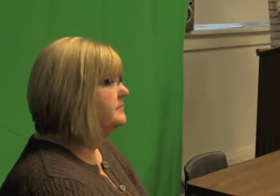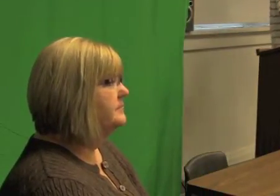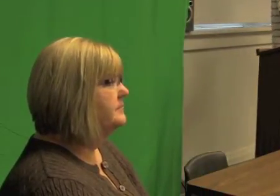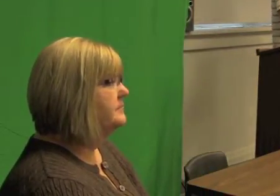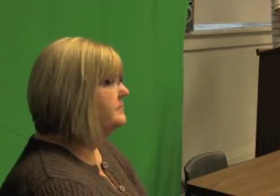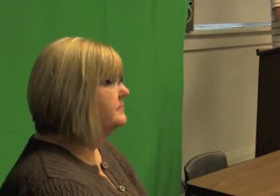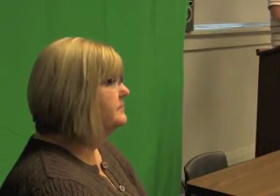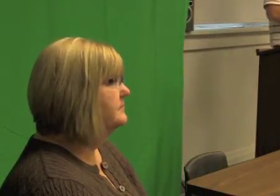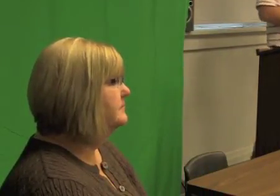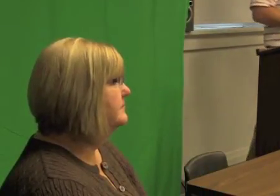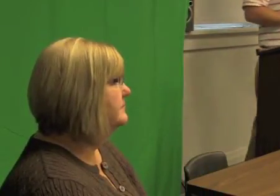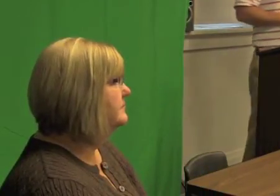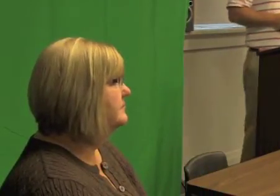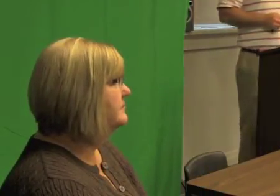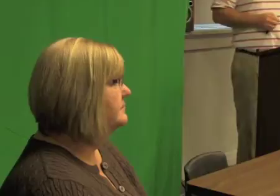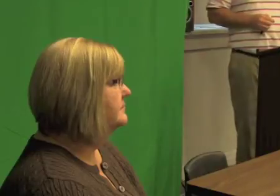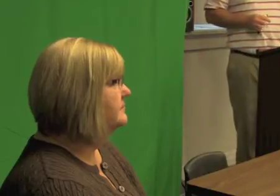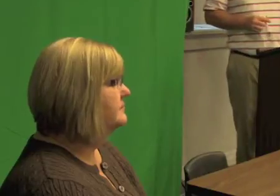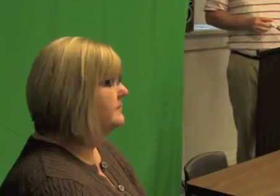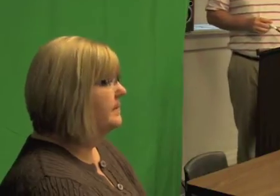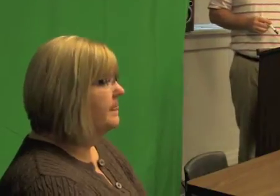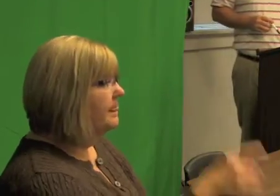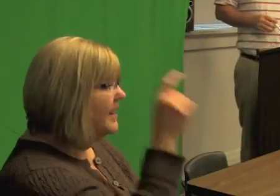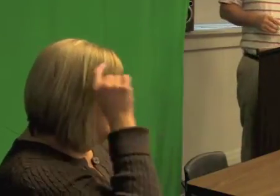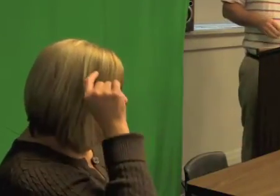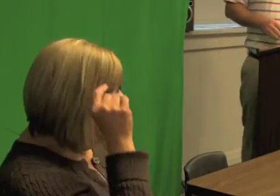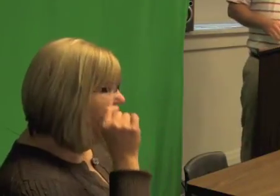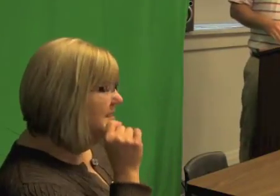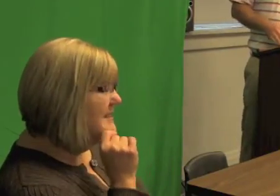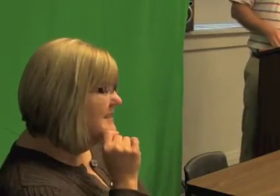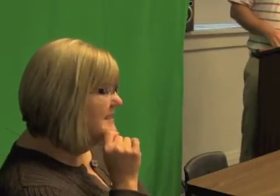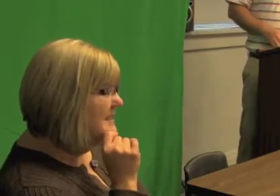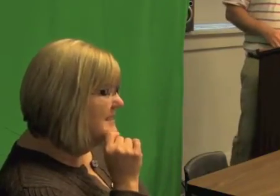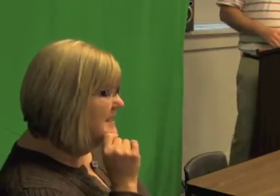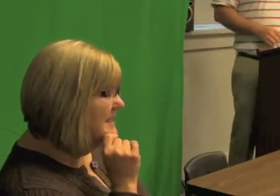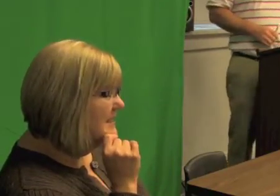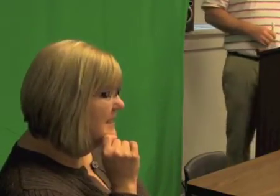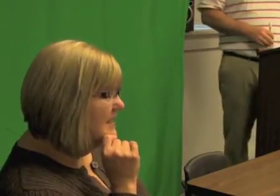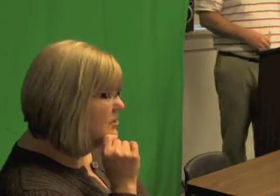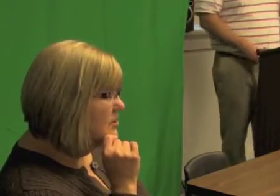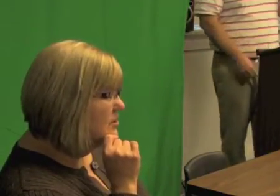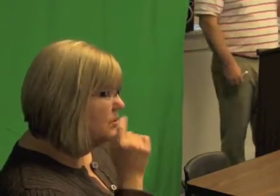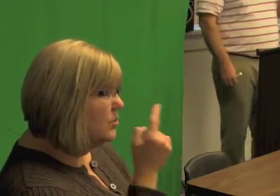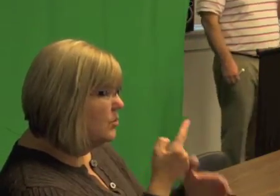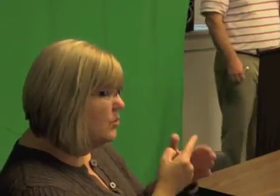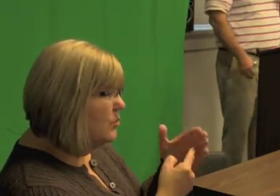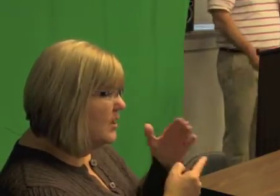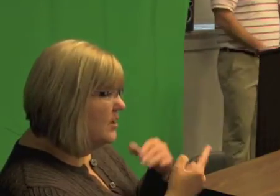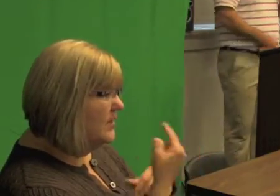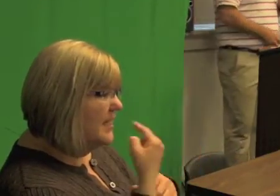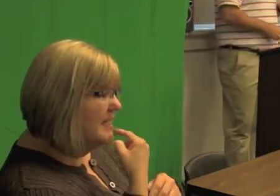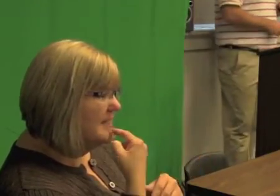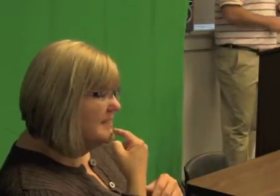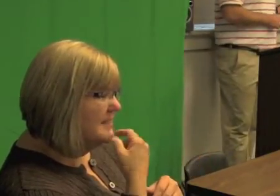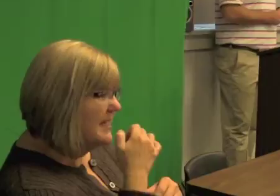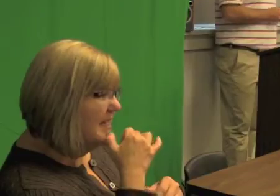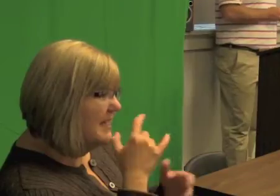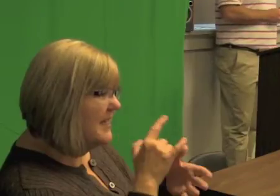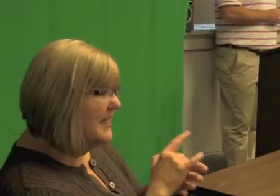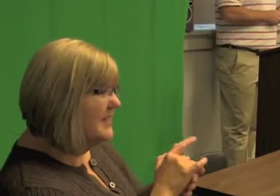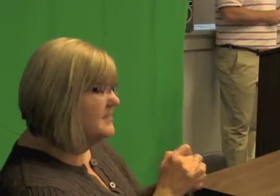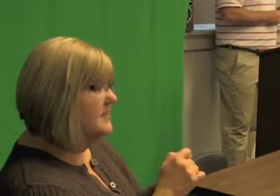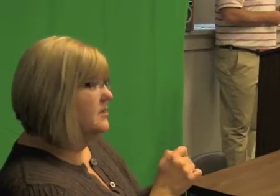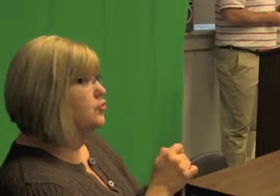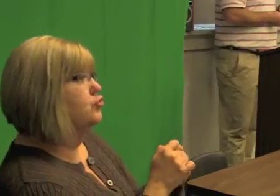The survey of teens that we looked at, what do they indicate is the strongest influence of your